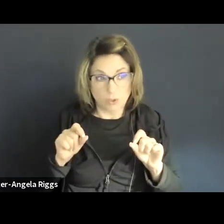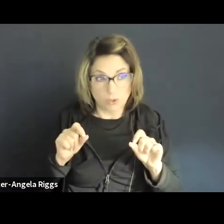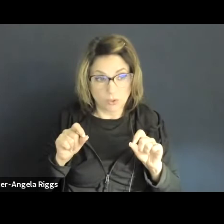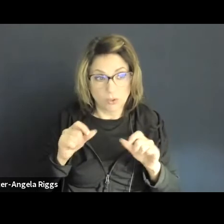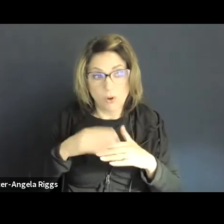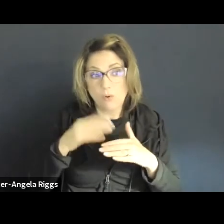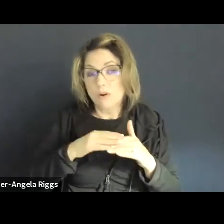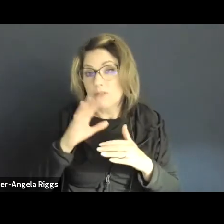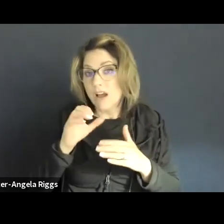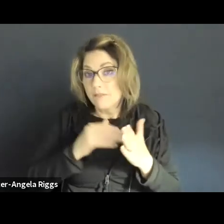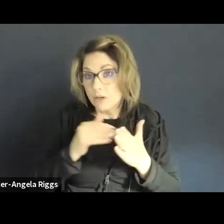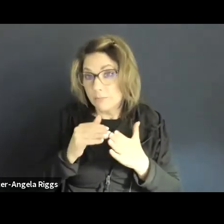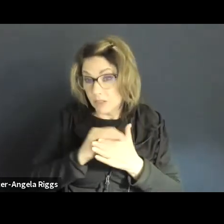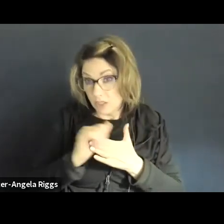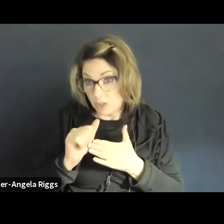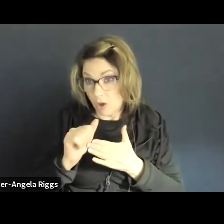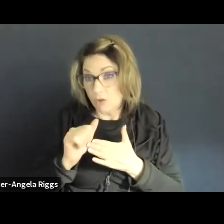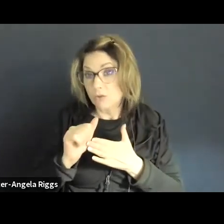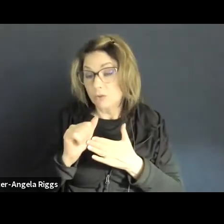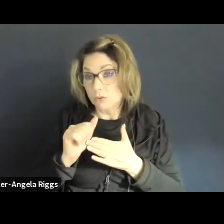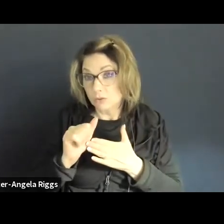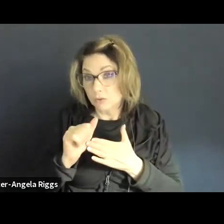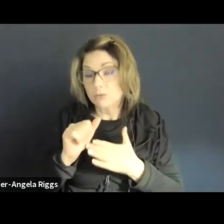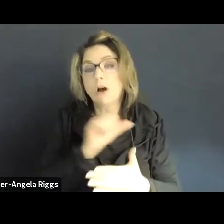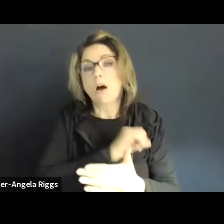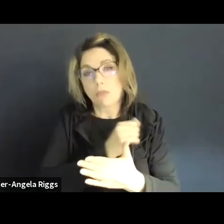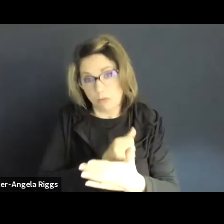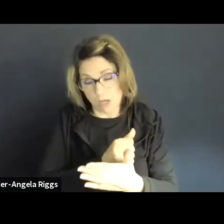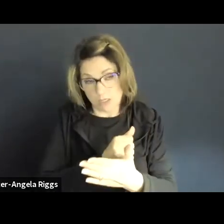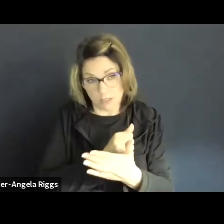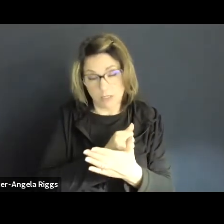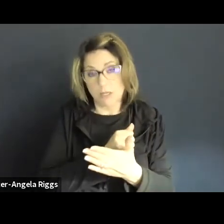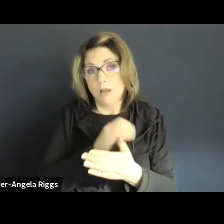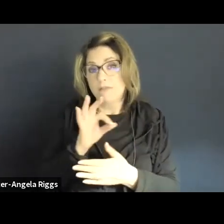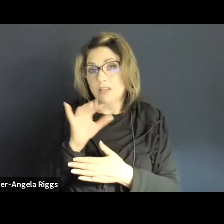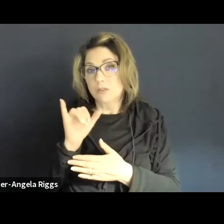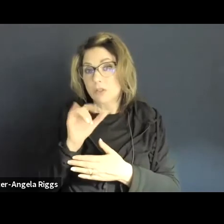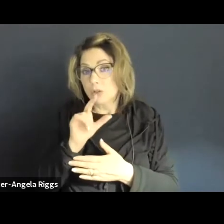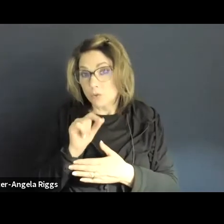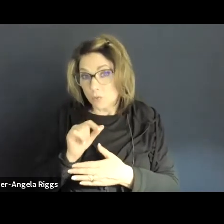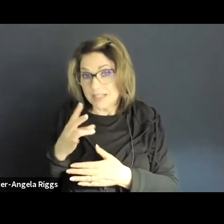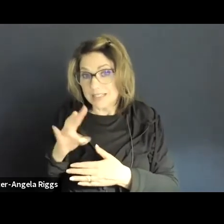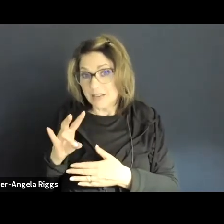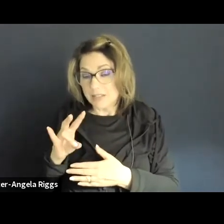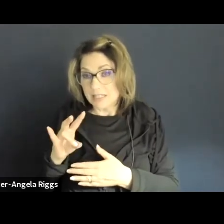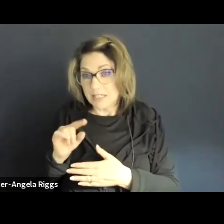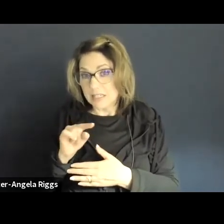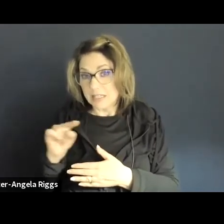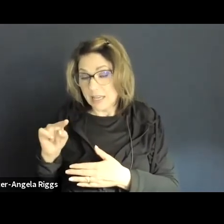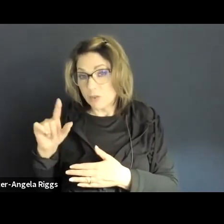$500 million has been authorized between fiscal years 2017 and fiscal